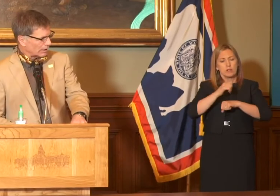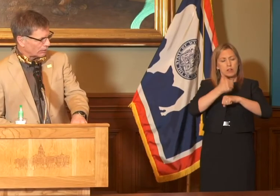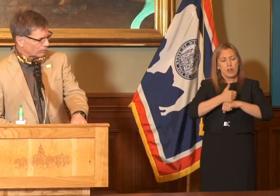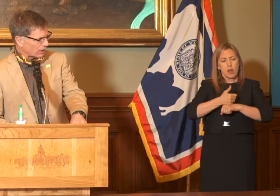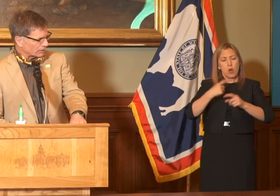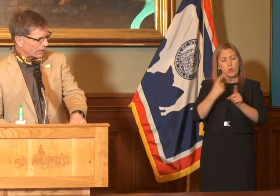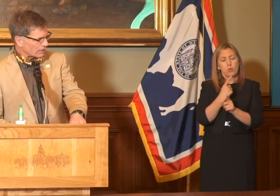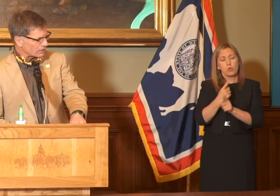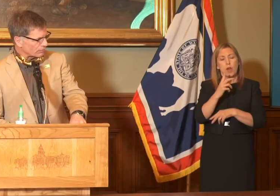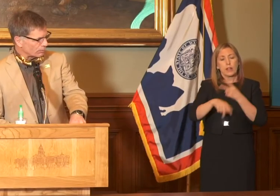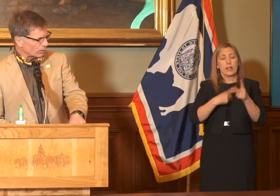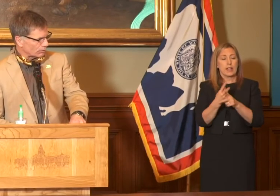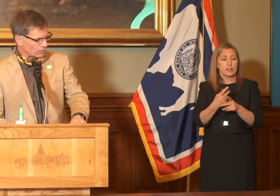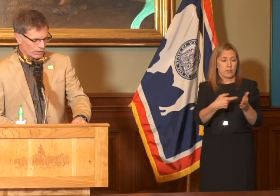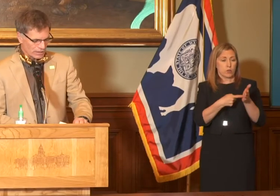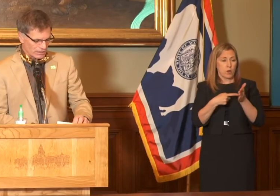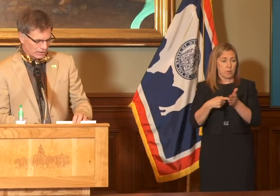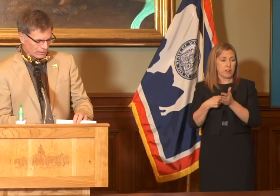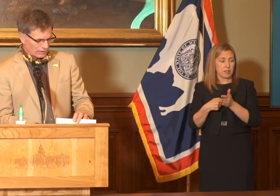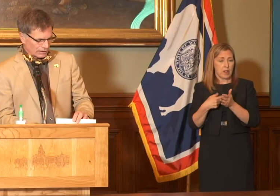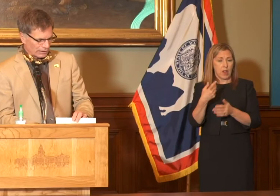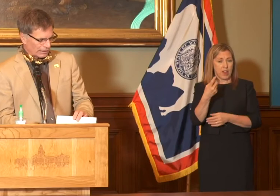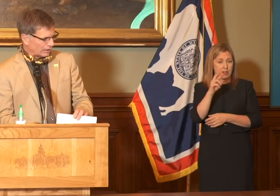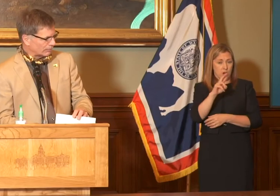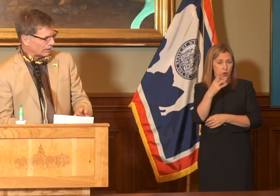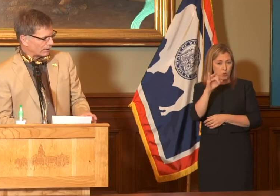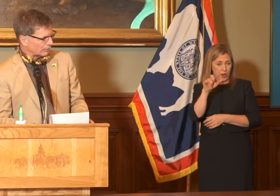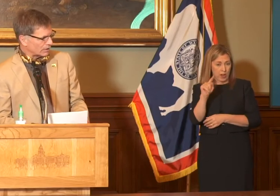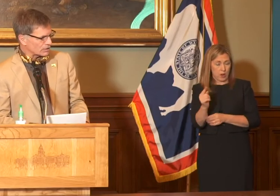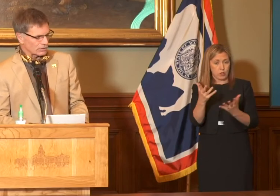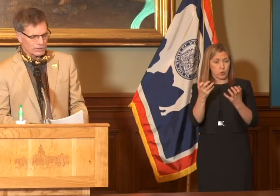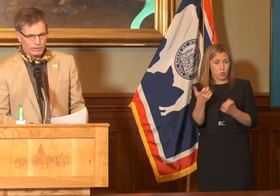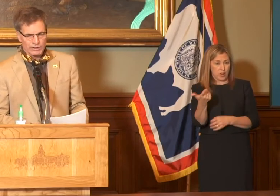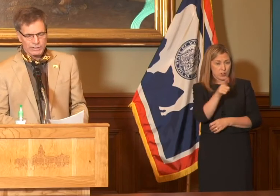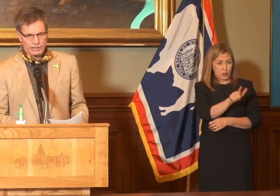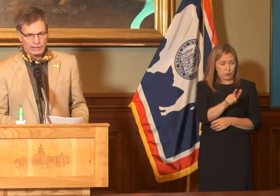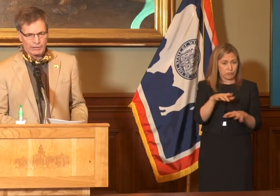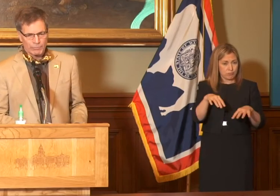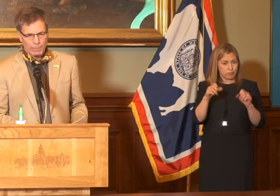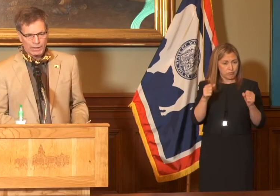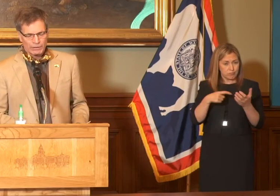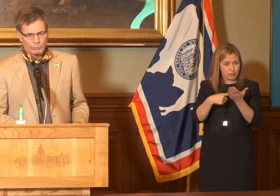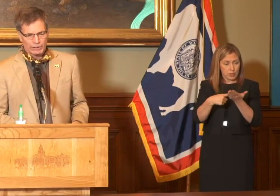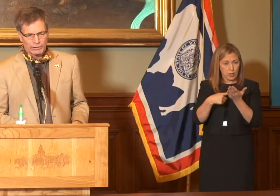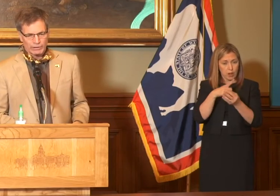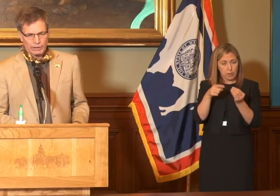requirements. I don't know, Dr. Harris, if you want to address any of these concerns,